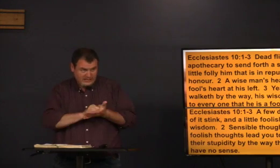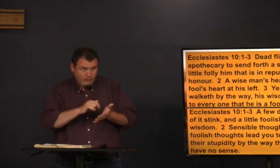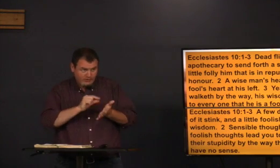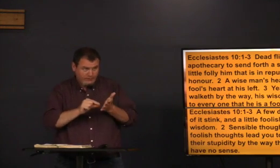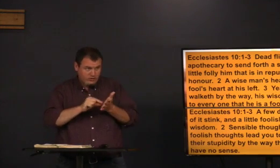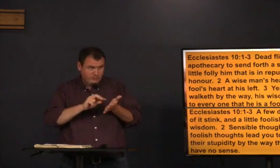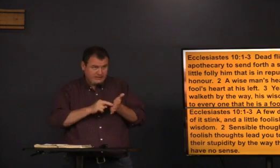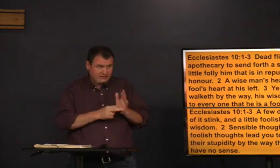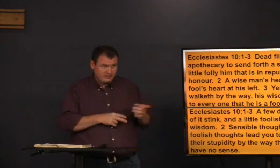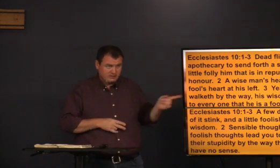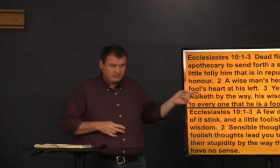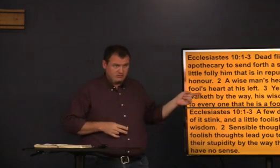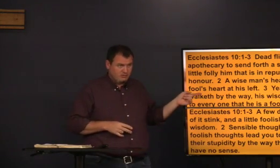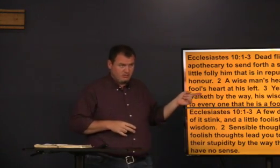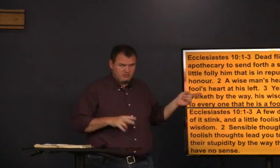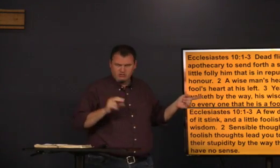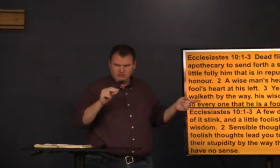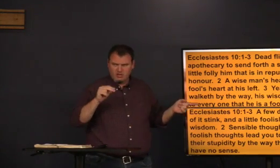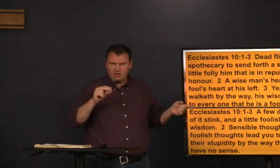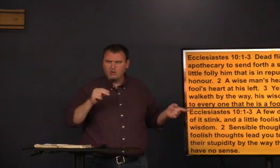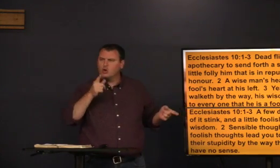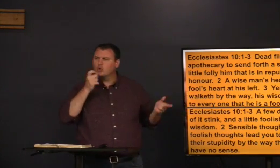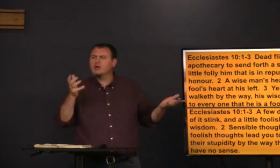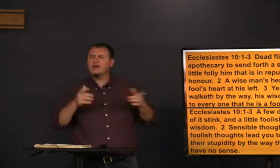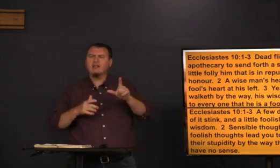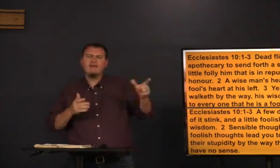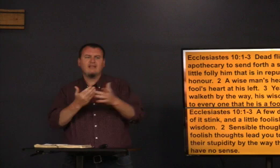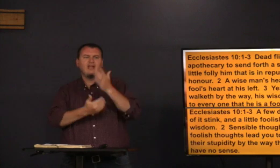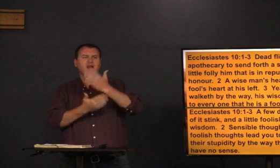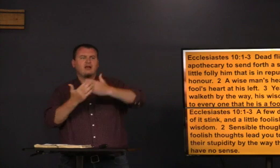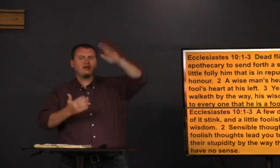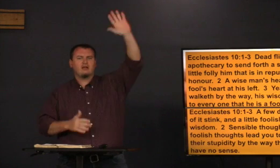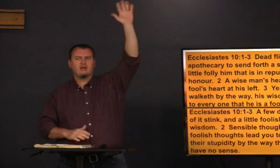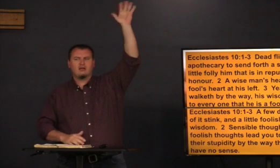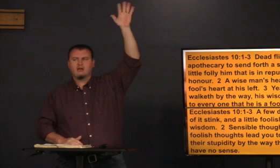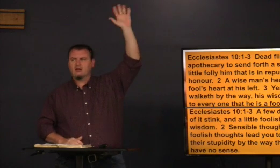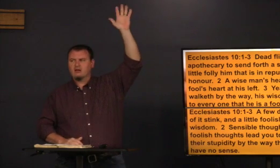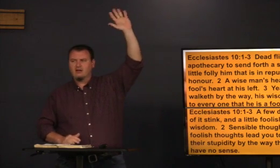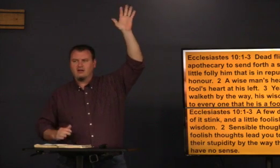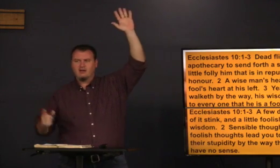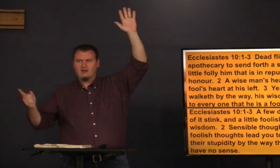what the verse means? No. Who here left-handed?